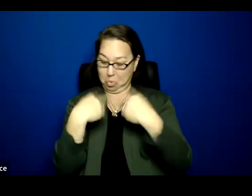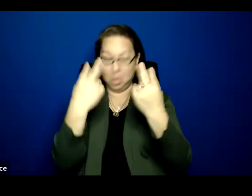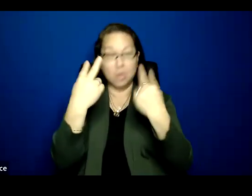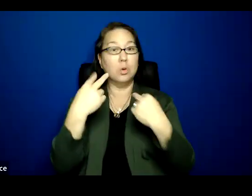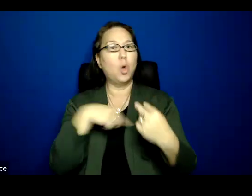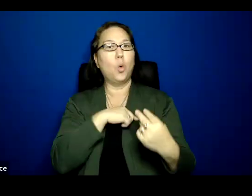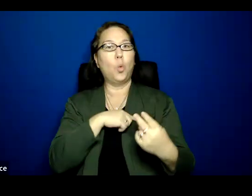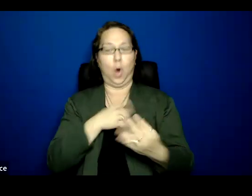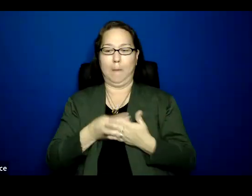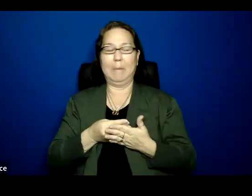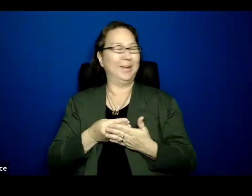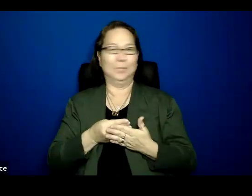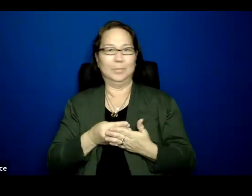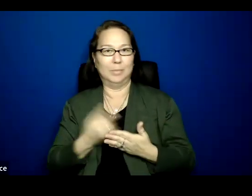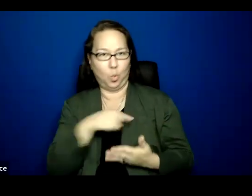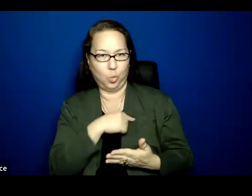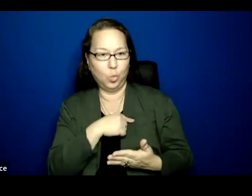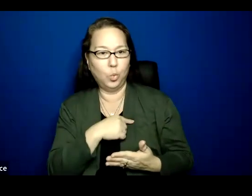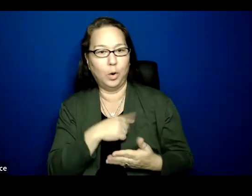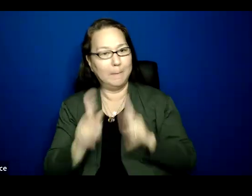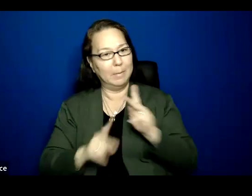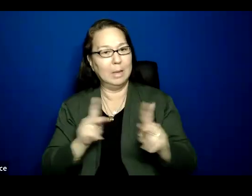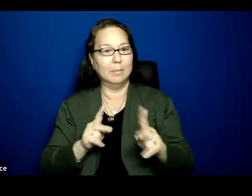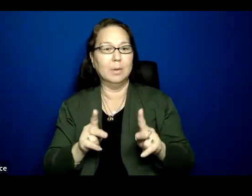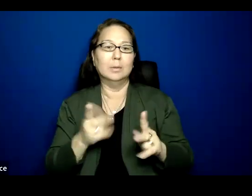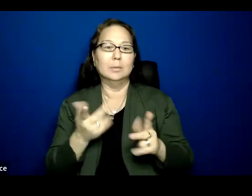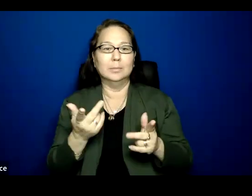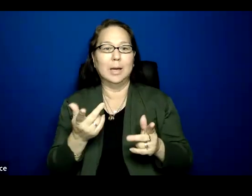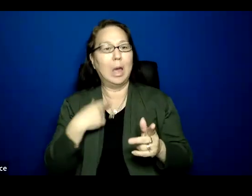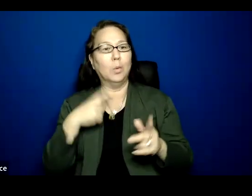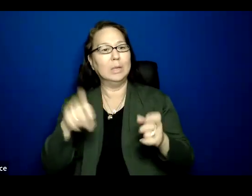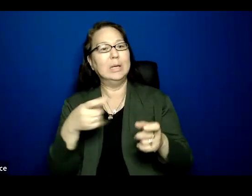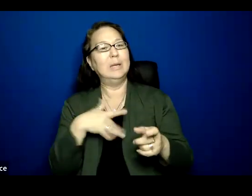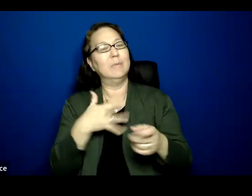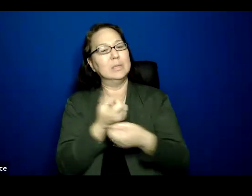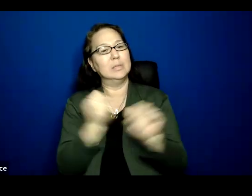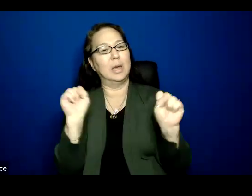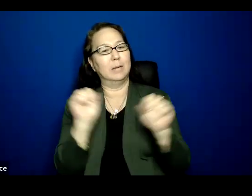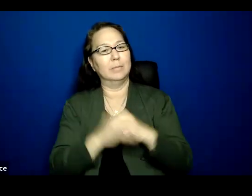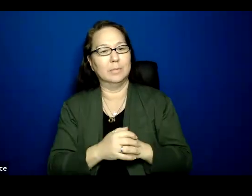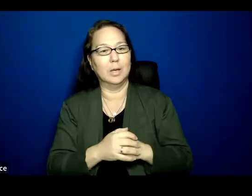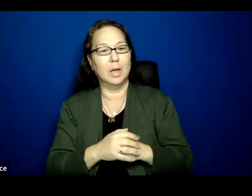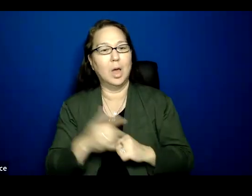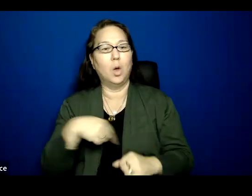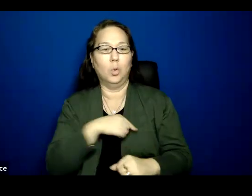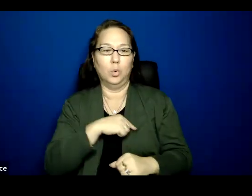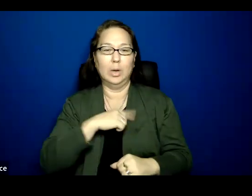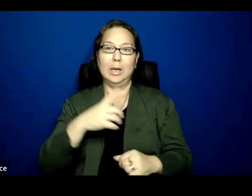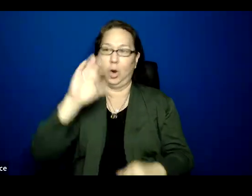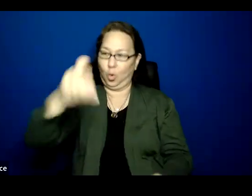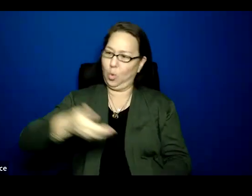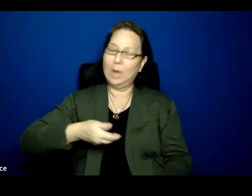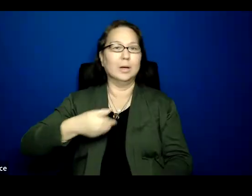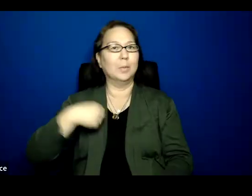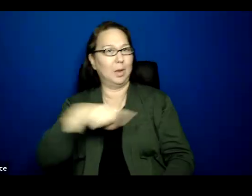education in a place where we feel safe, welcome, and understood. Cash has always been 30 for seconds. incredible resilience kids who work